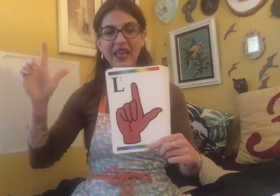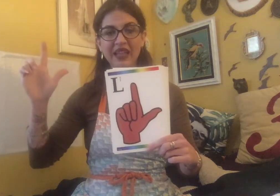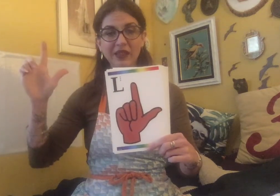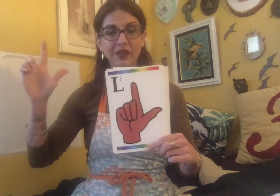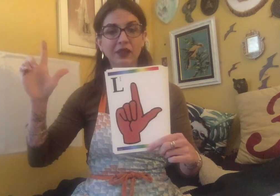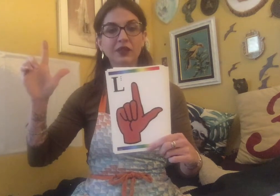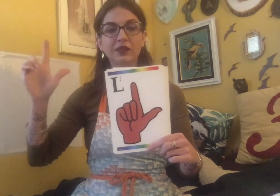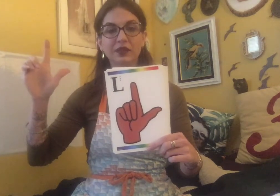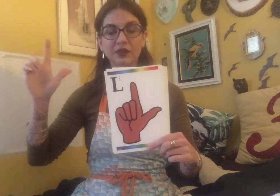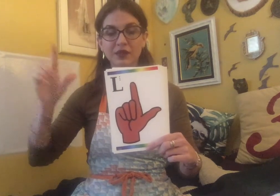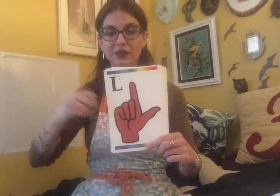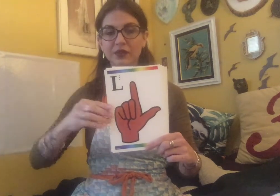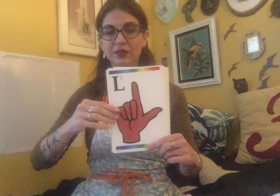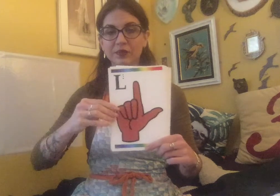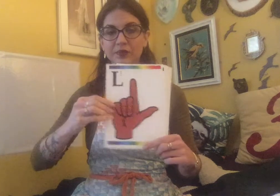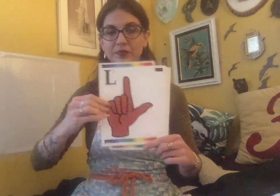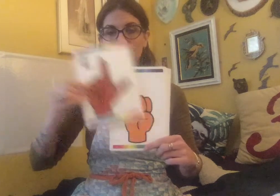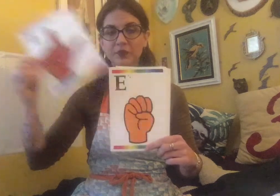L, O,